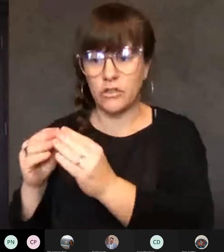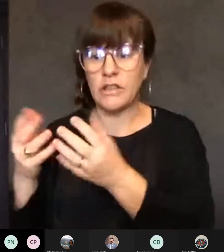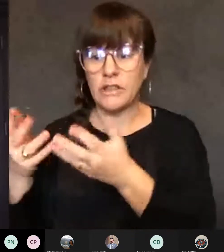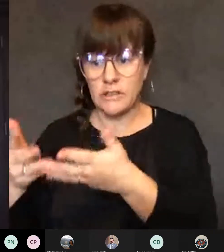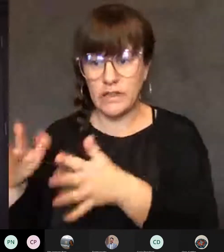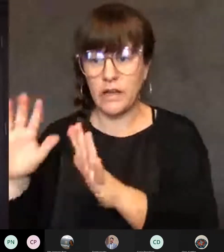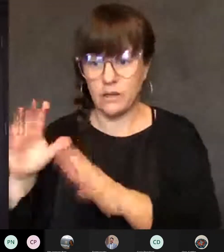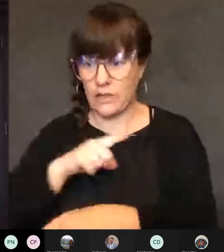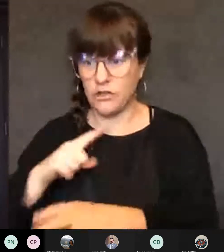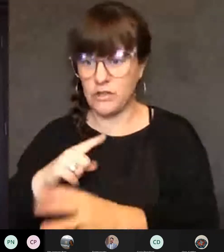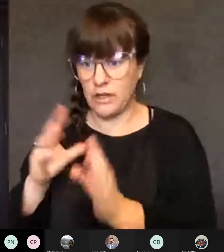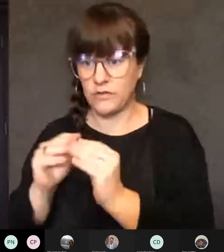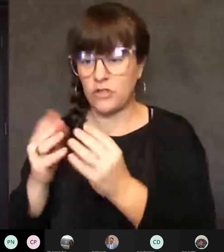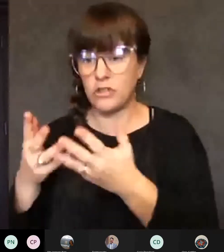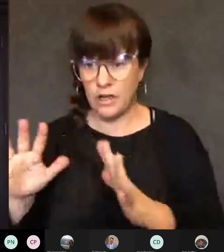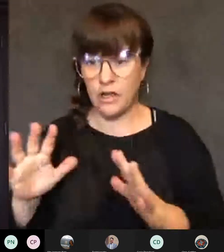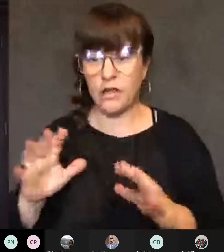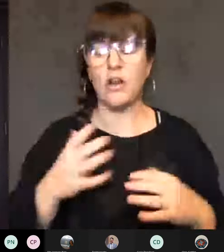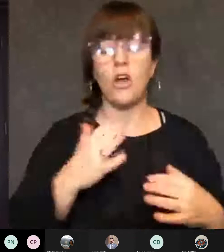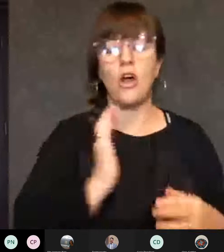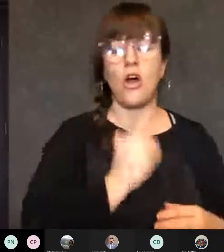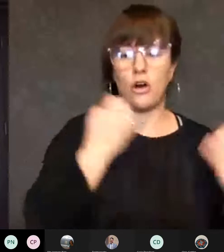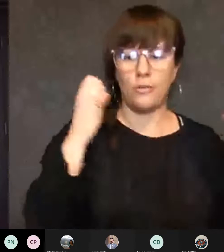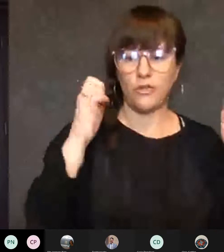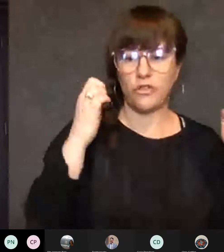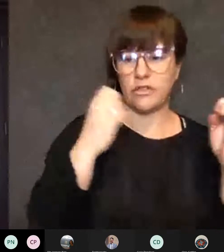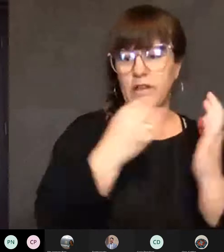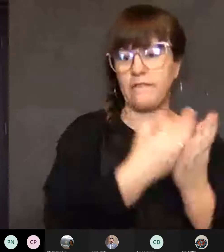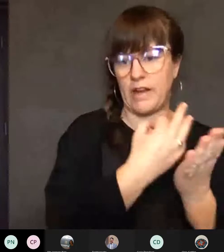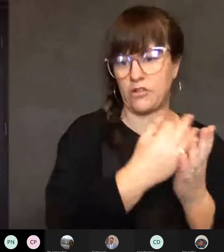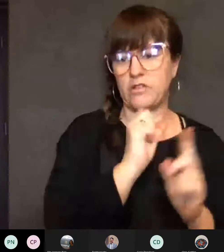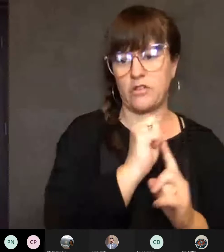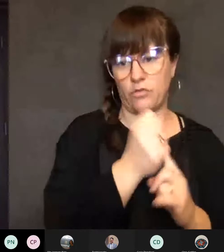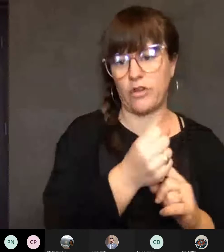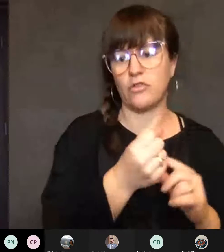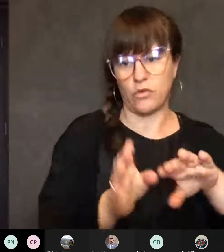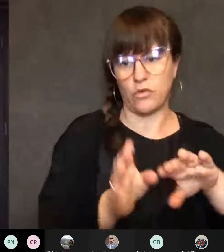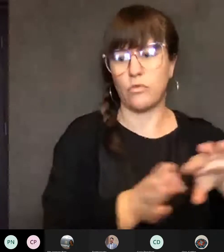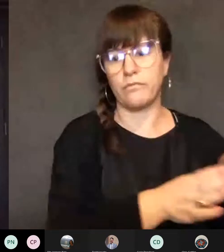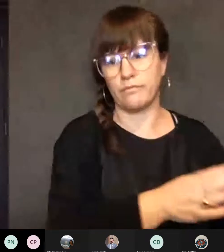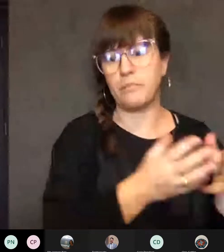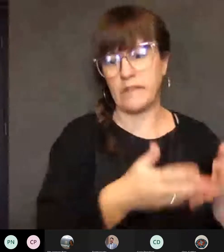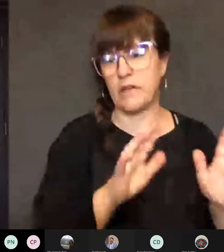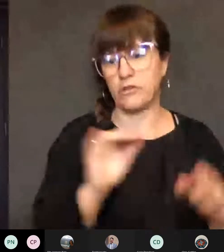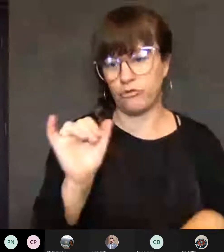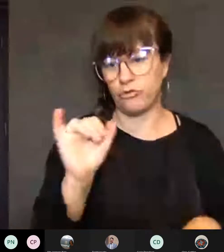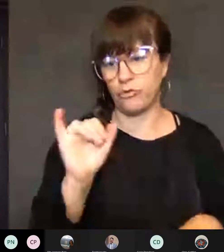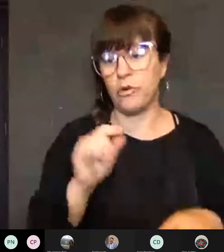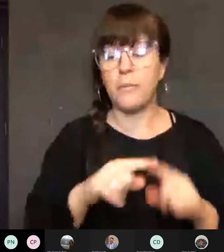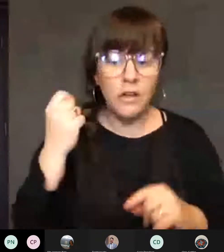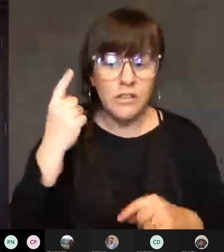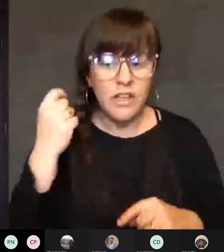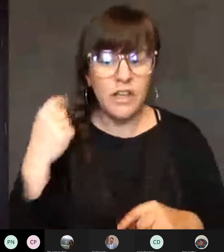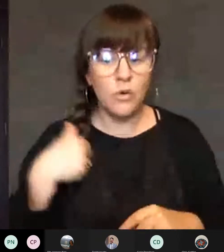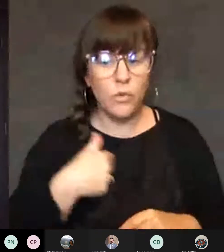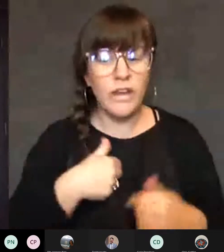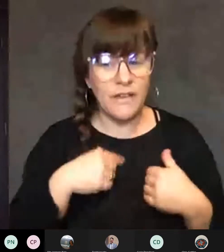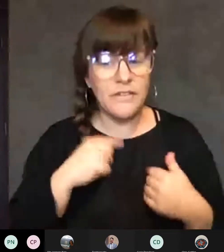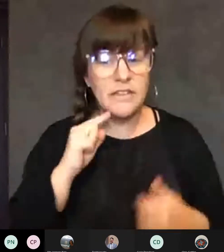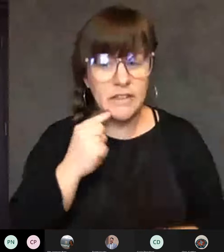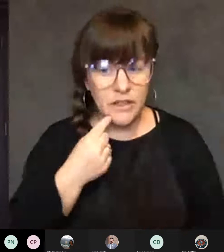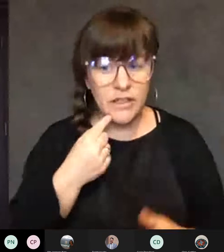case, we're still, but we still have serious financial issues that we have to work through. And so